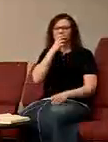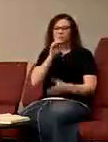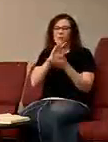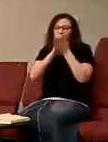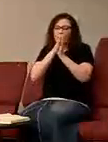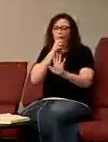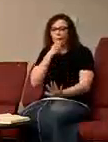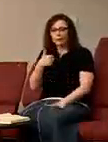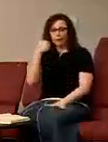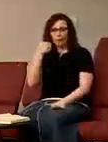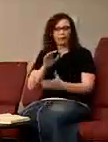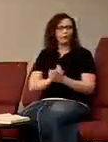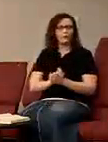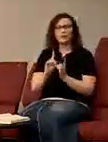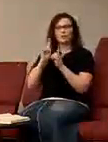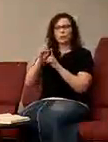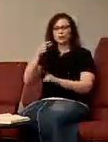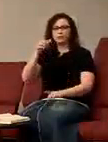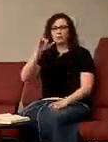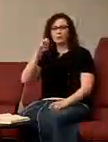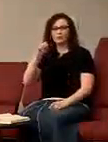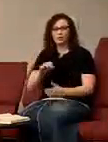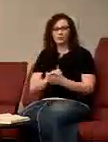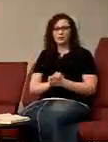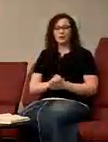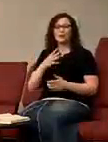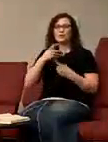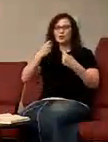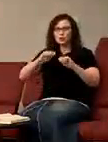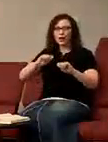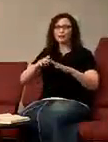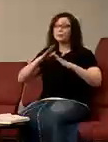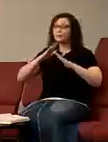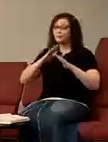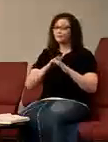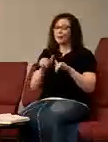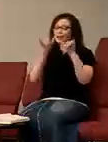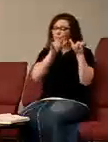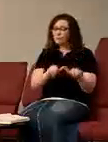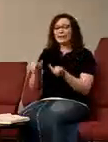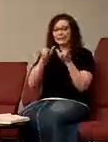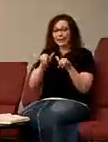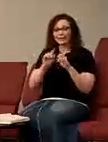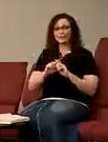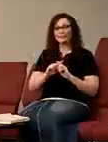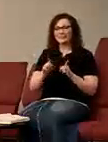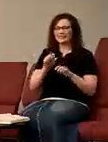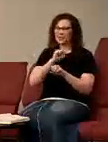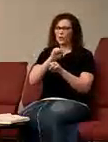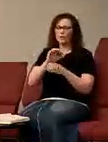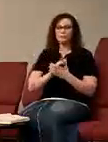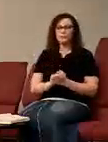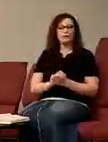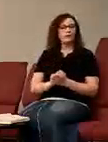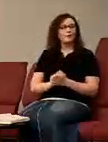to the gym, and I'm just trying to maintain, but it's not really working. I'm going downhill all the time, and I was talking to him, and I said, because